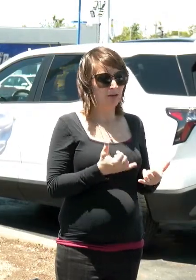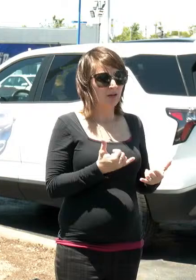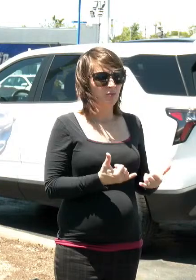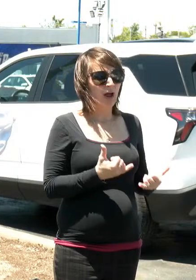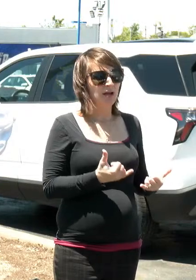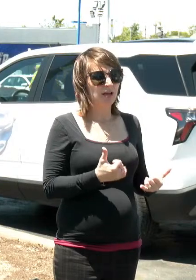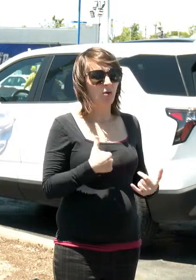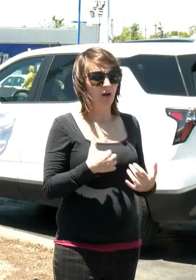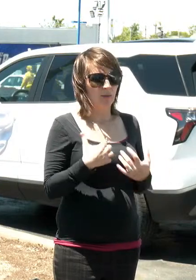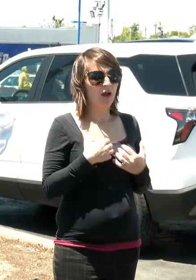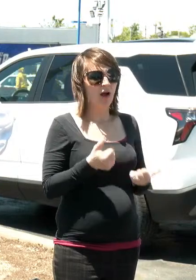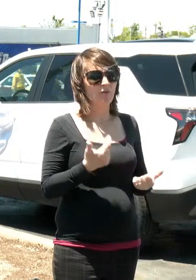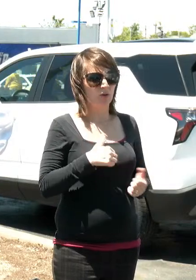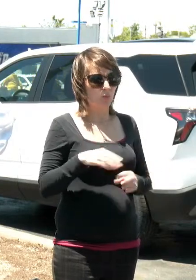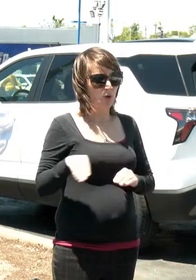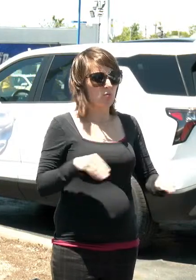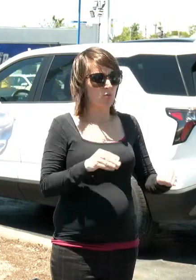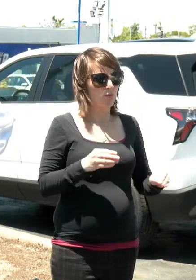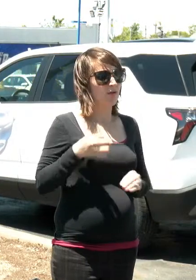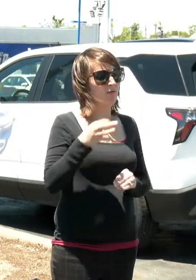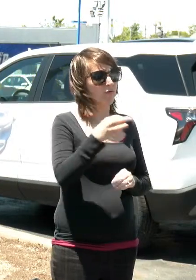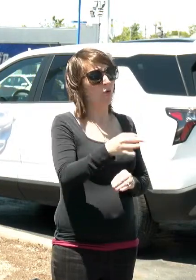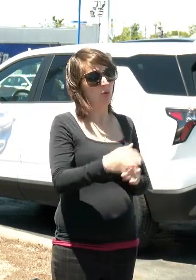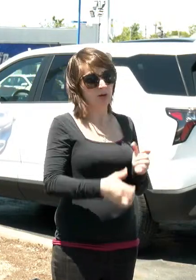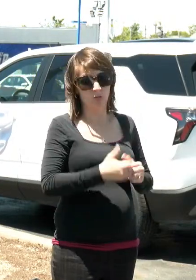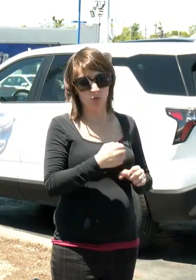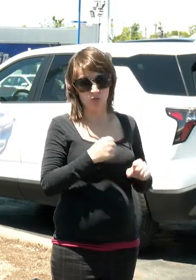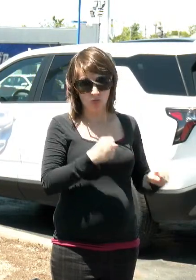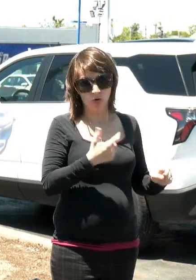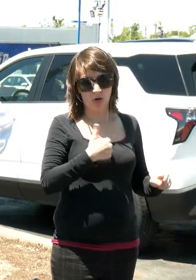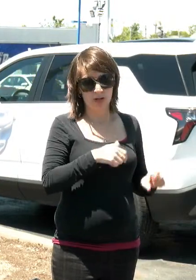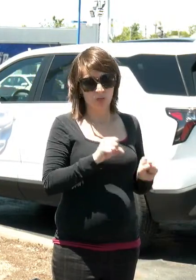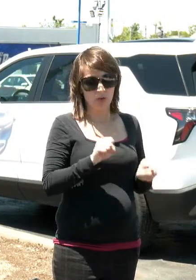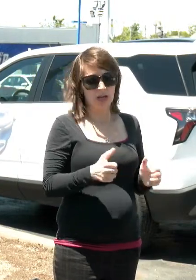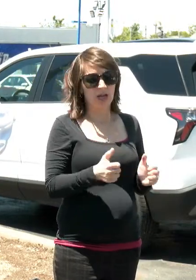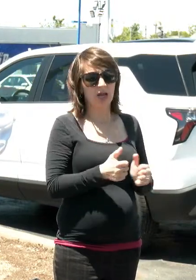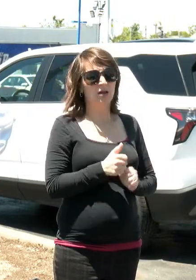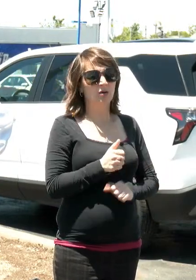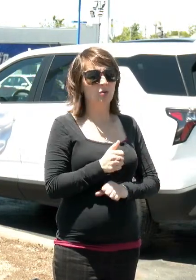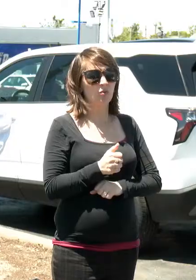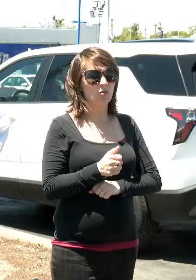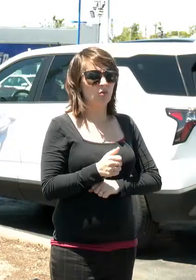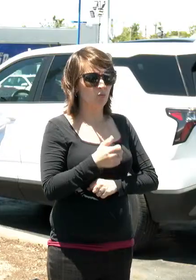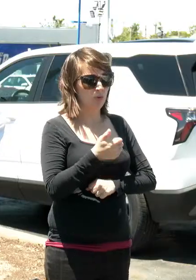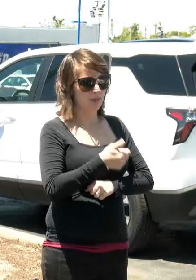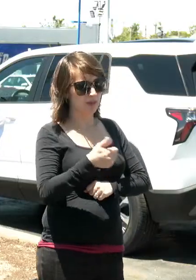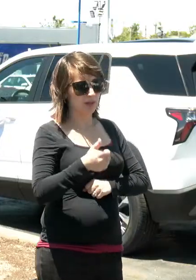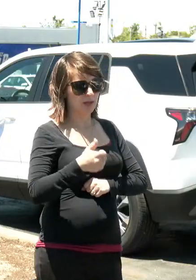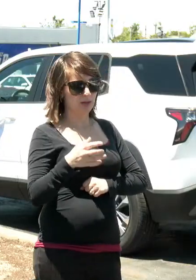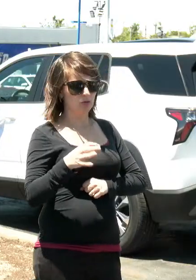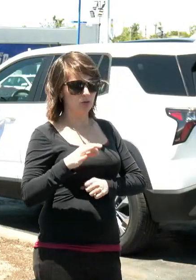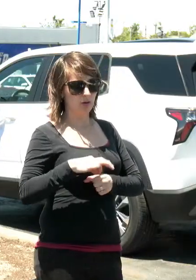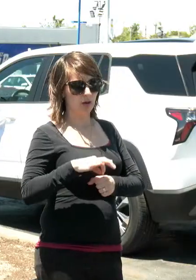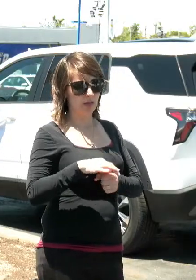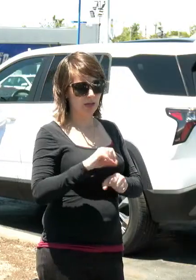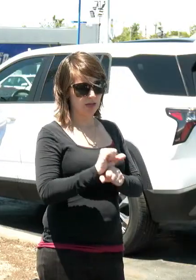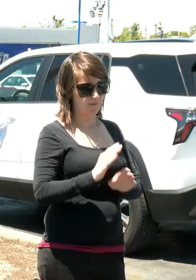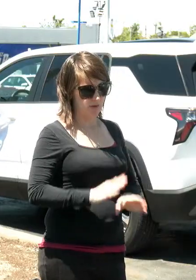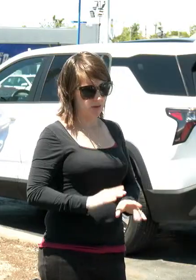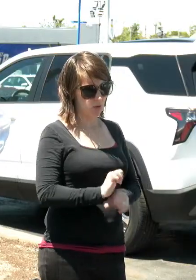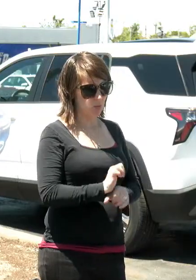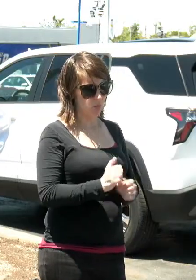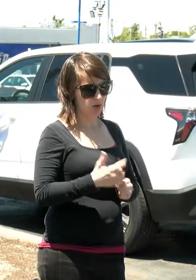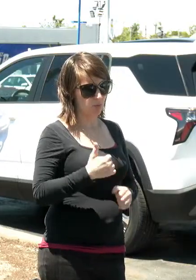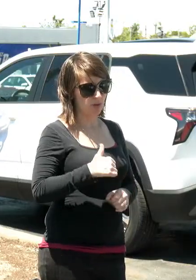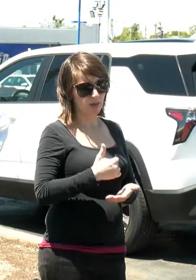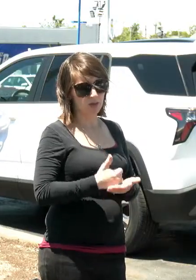that we're moving forward as strongly as we can, with every elected official working with us to make